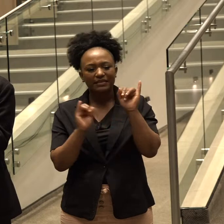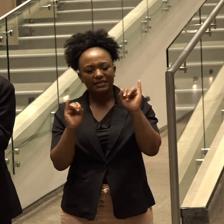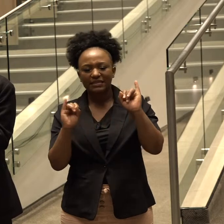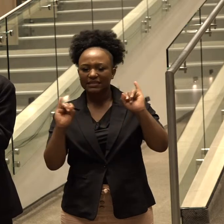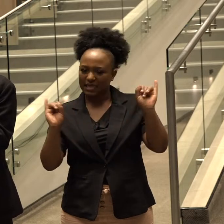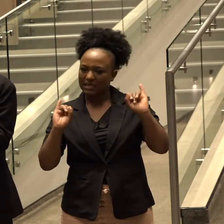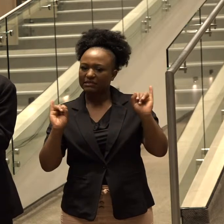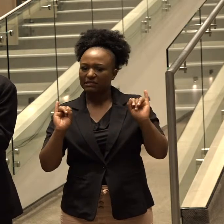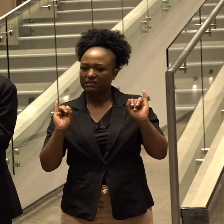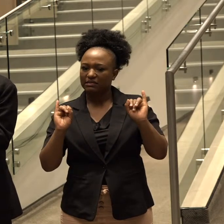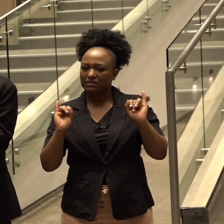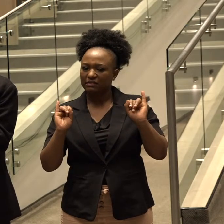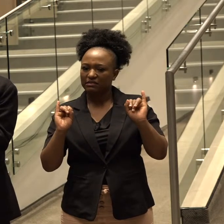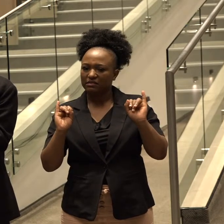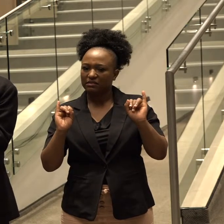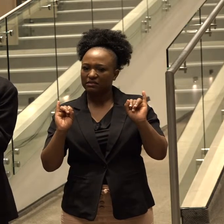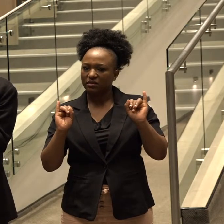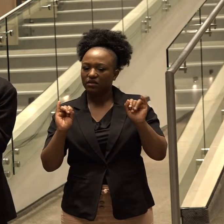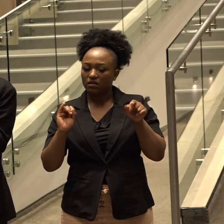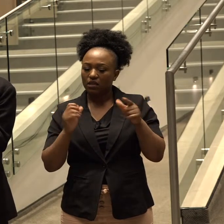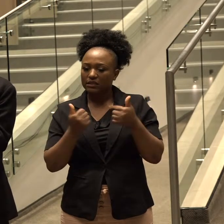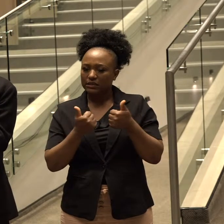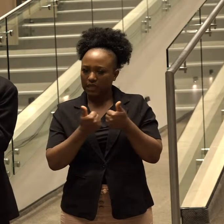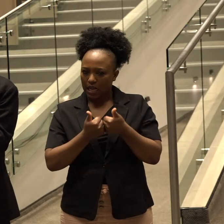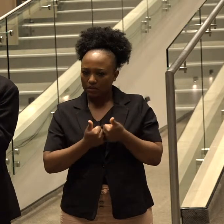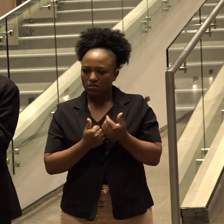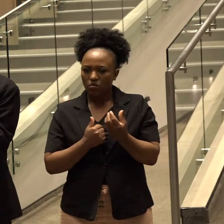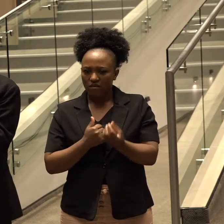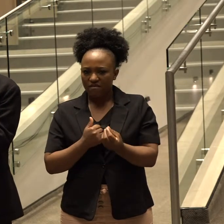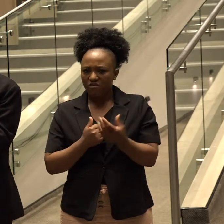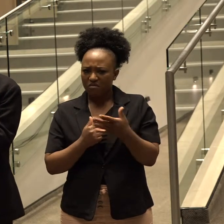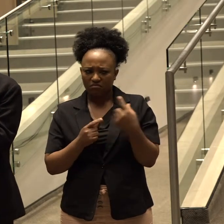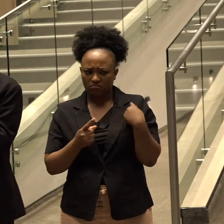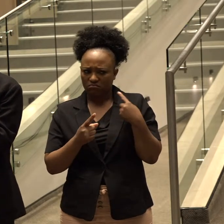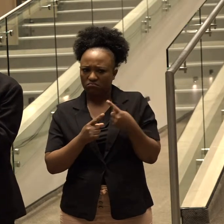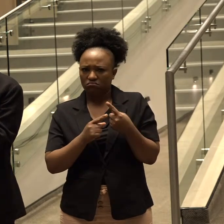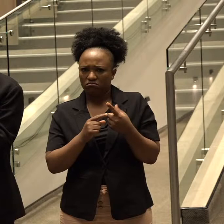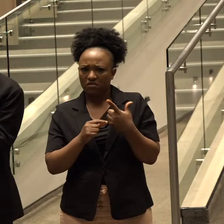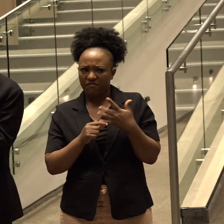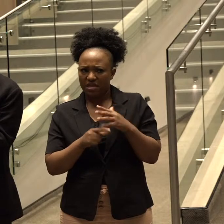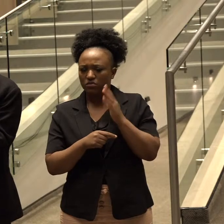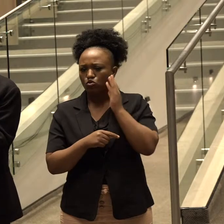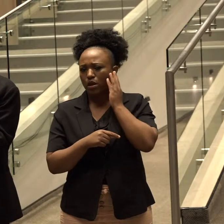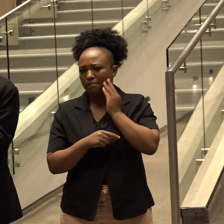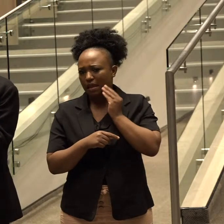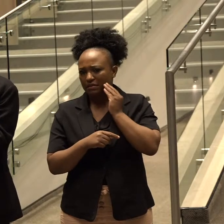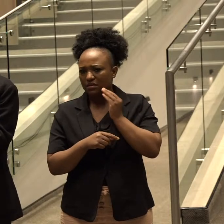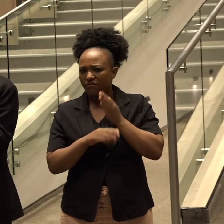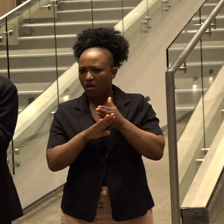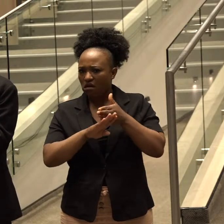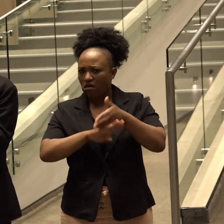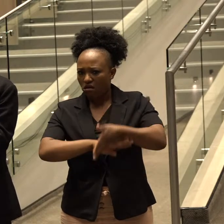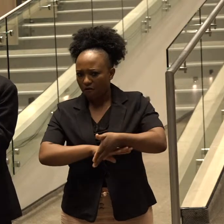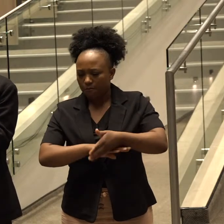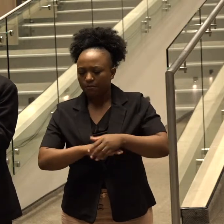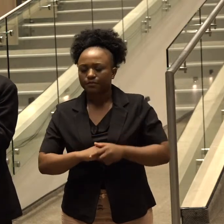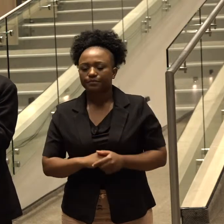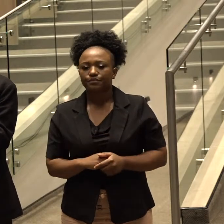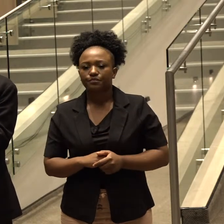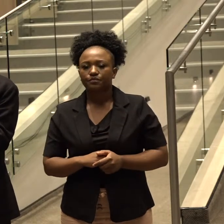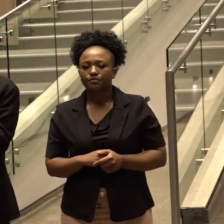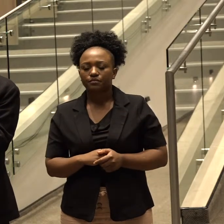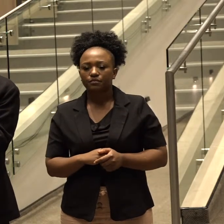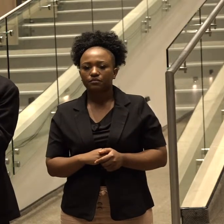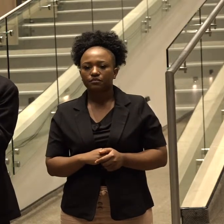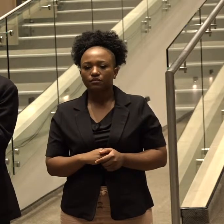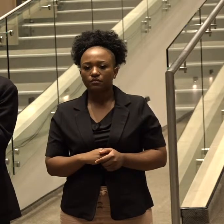seriously because these are the challenges that we have been facing for a long time and we